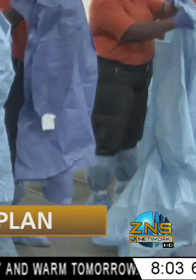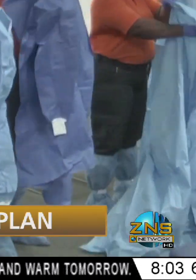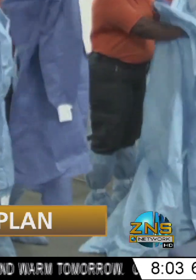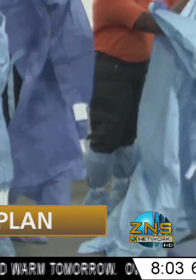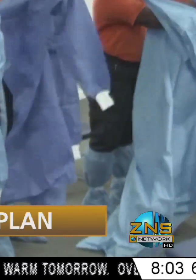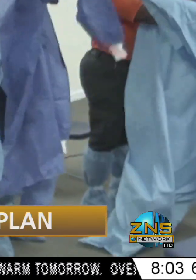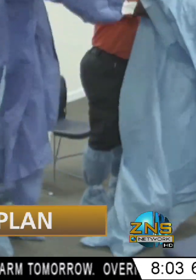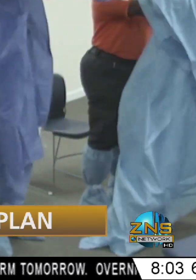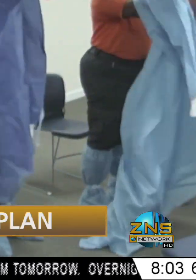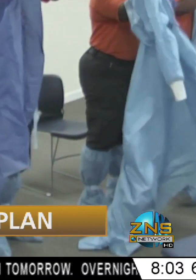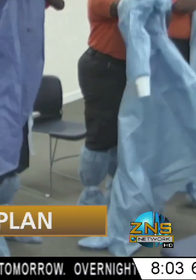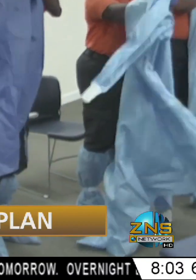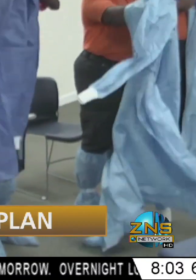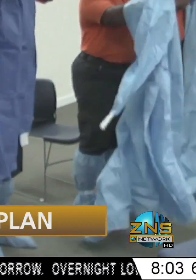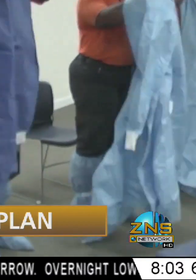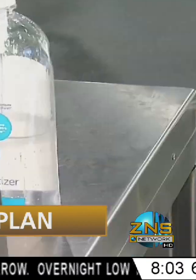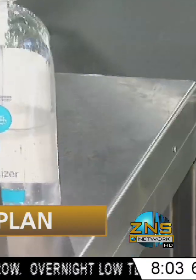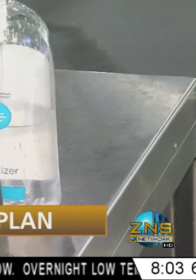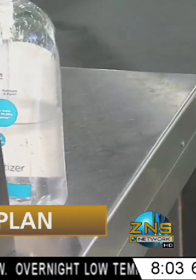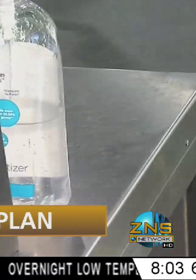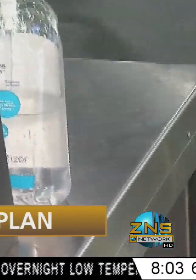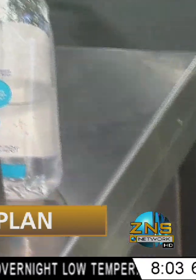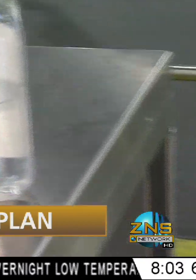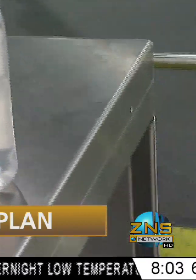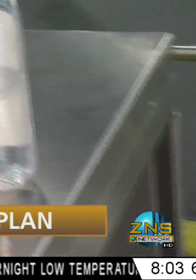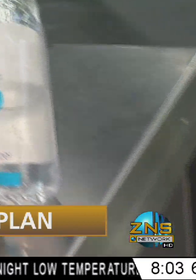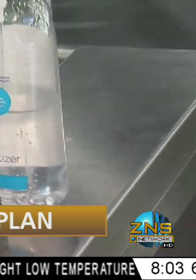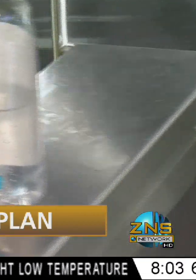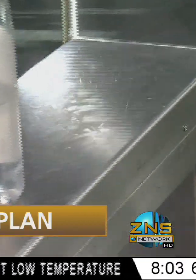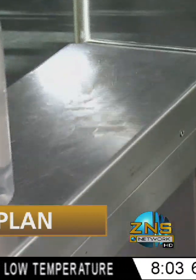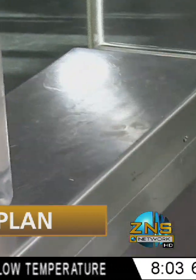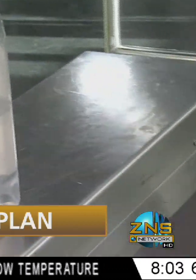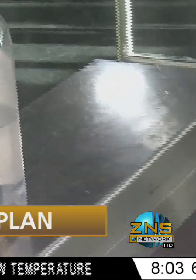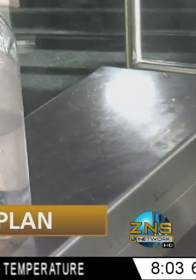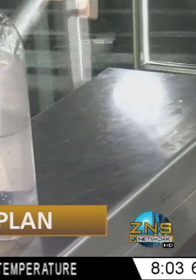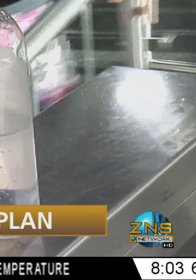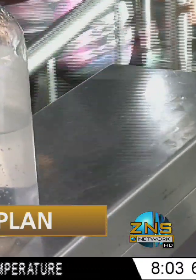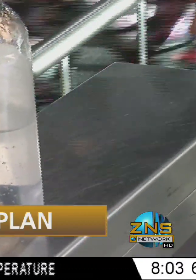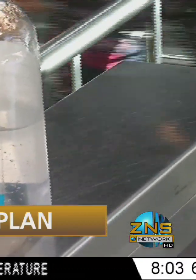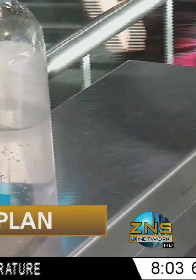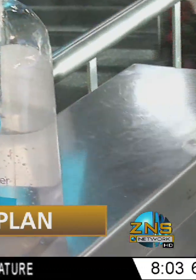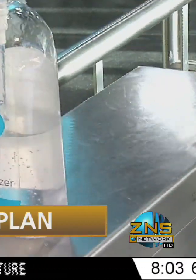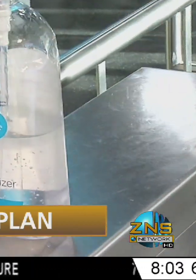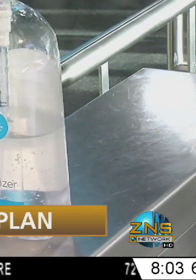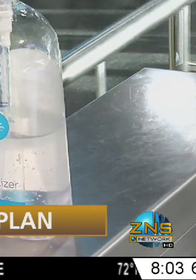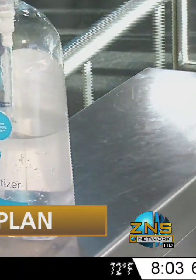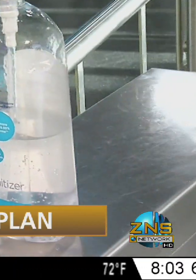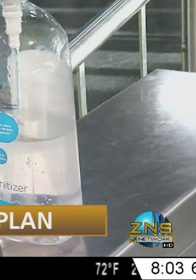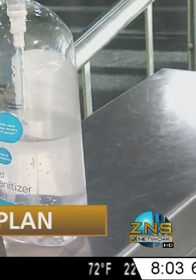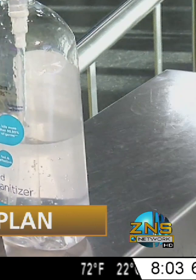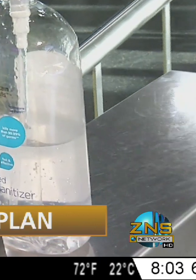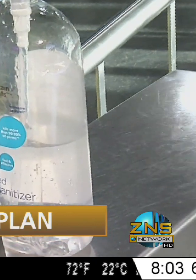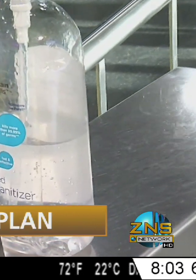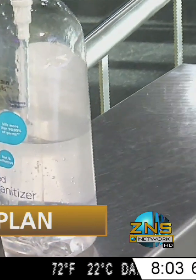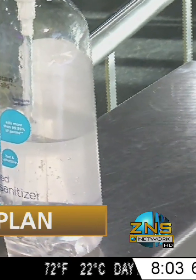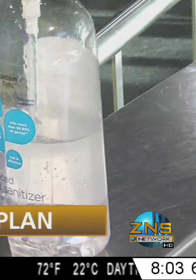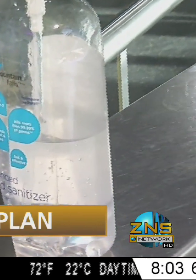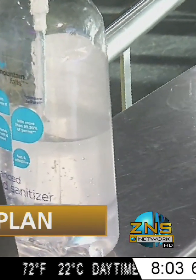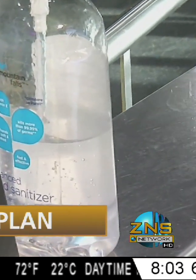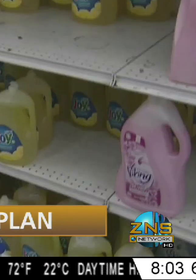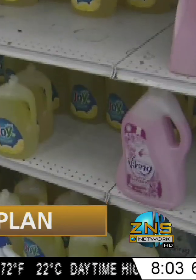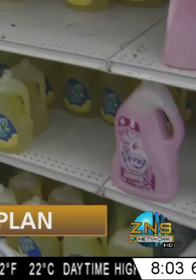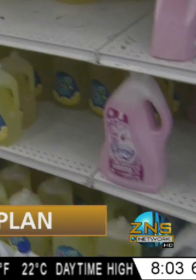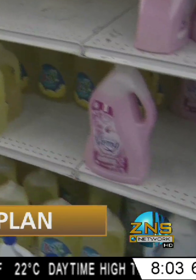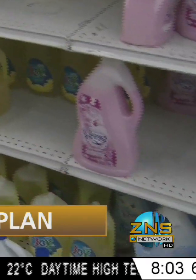and COVID-19 protocols, and secured adequate supplies of hand